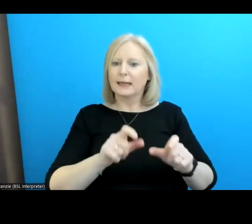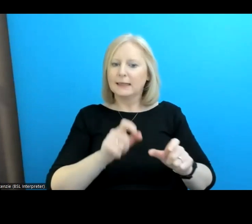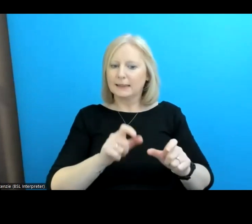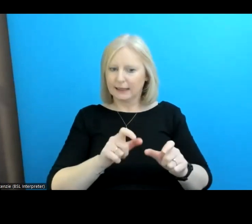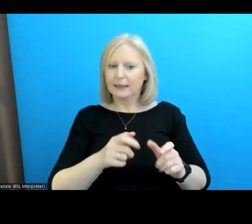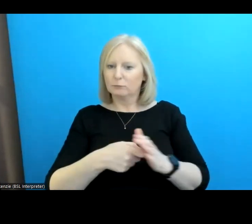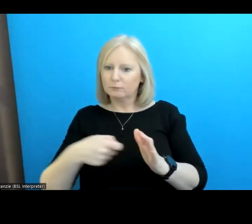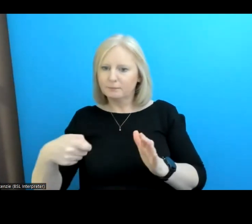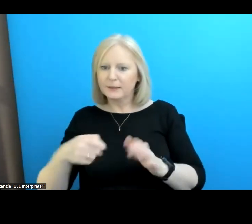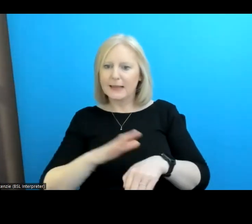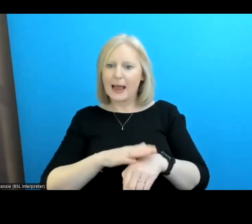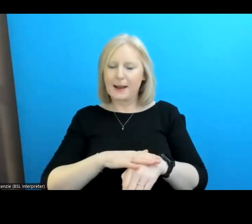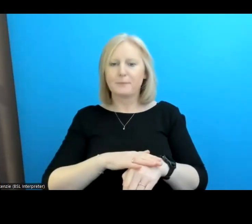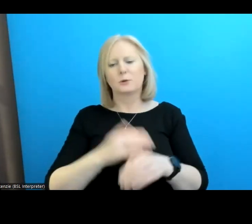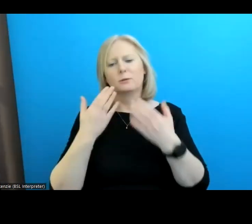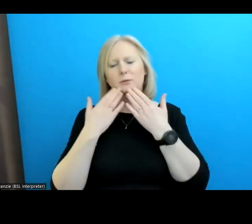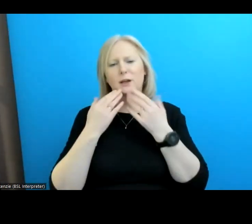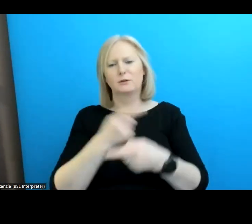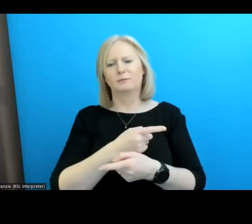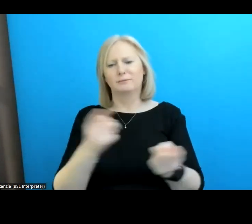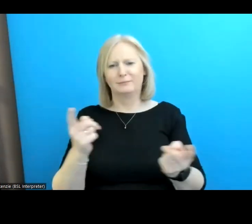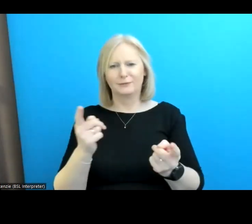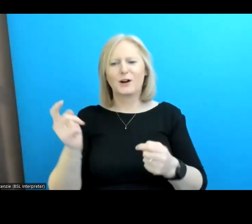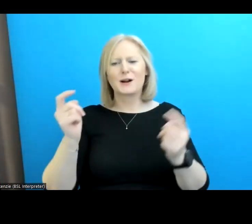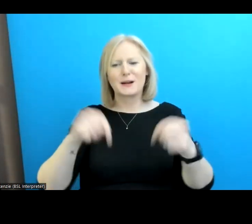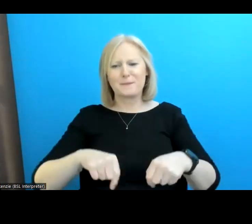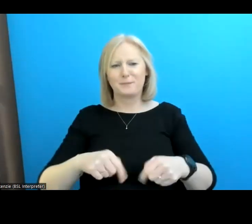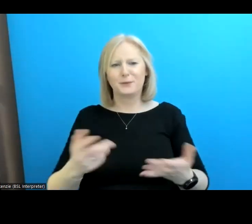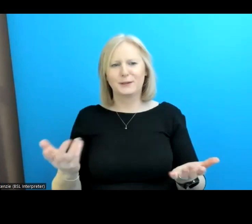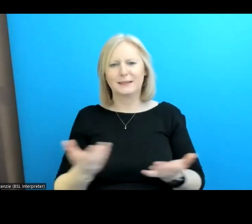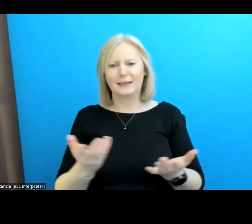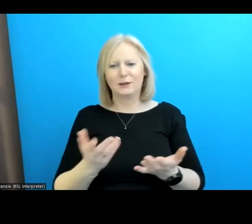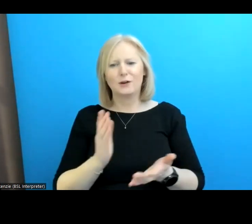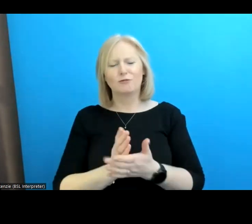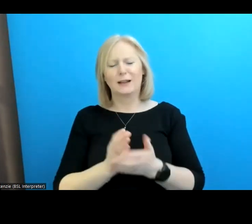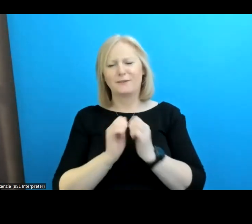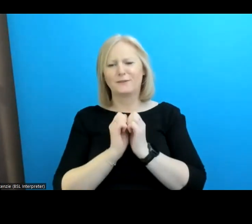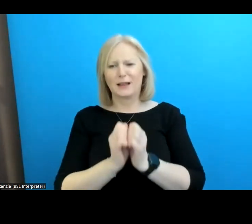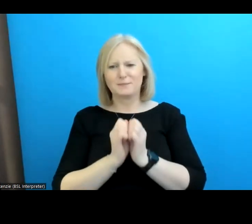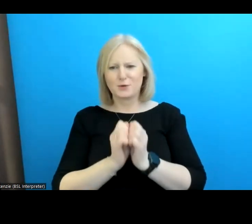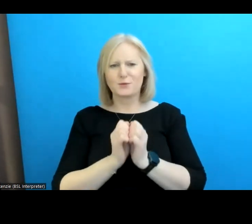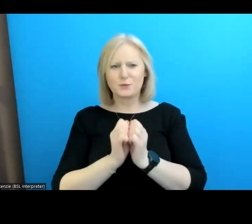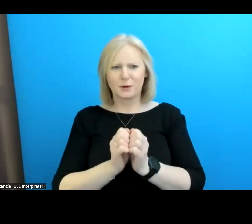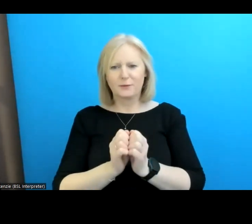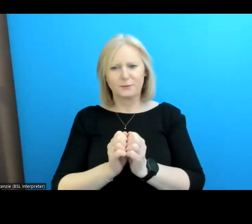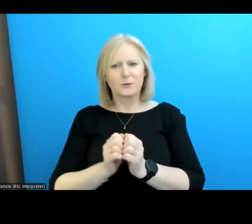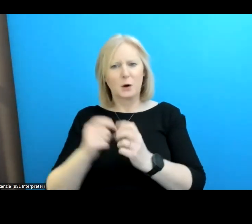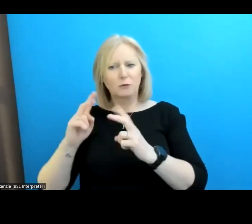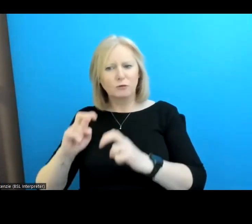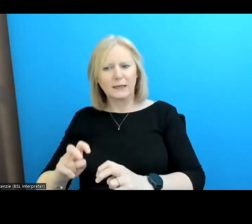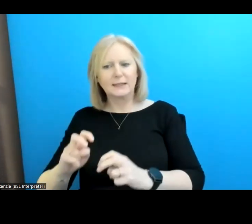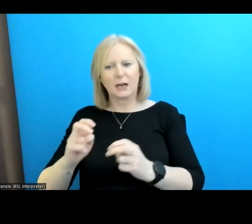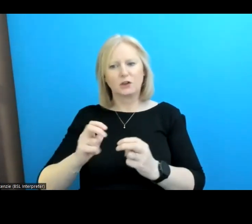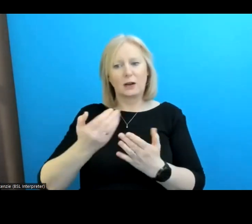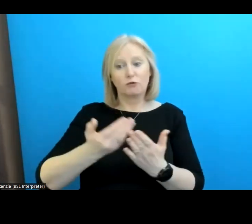longer. So thank you all so much for coming to this event. It's been really, really valuable to the research and to the report that